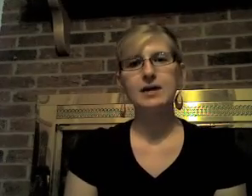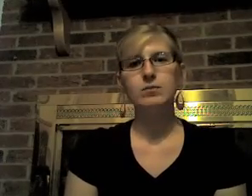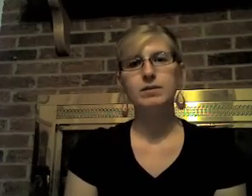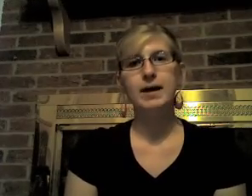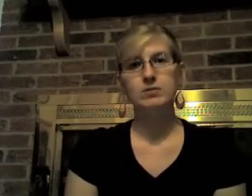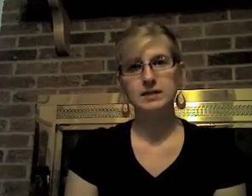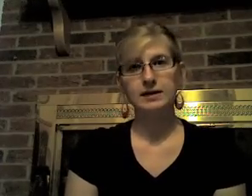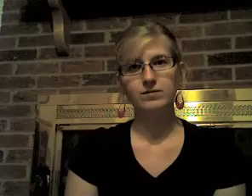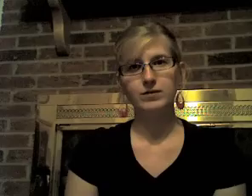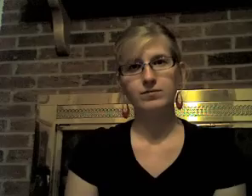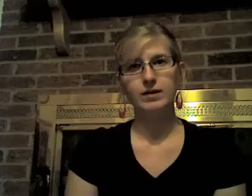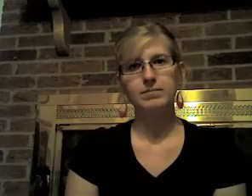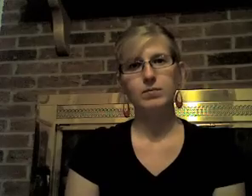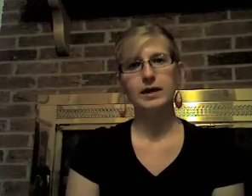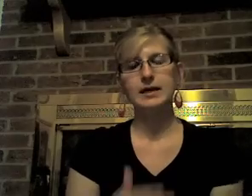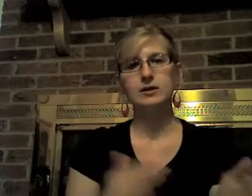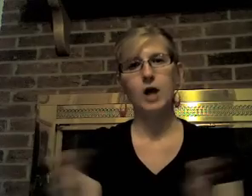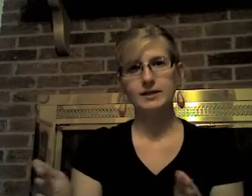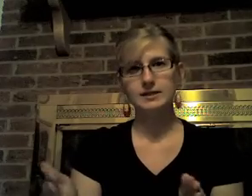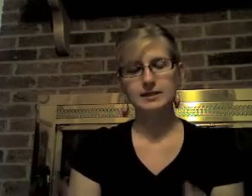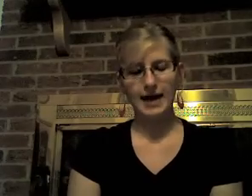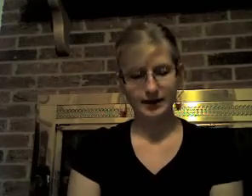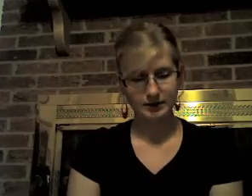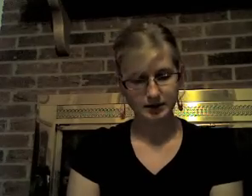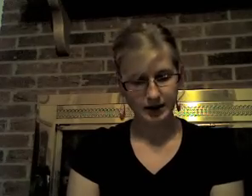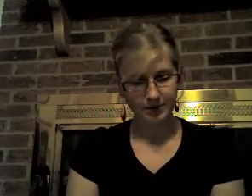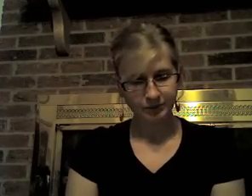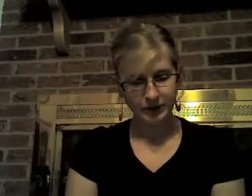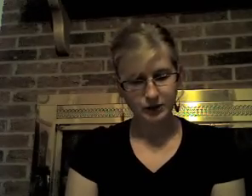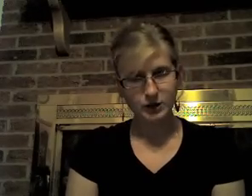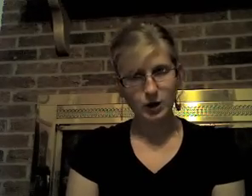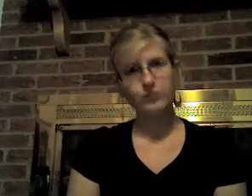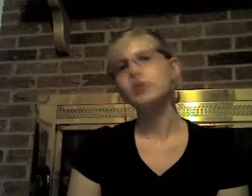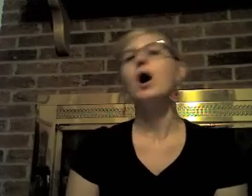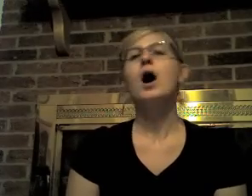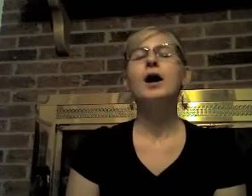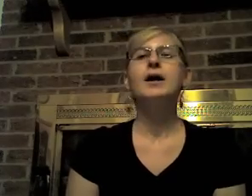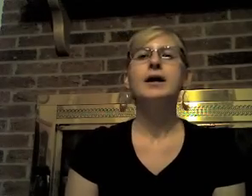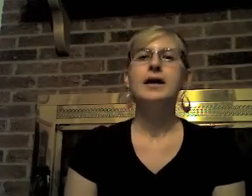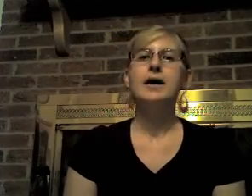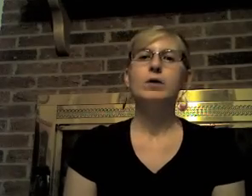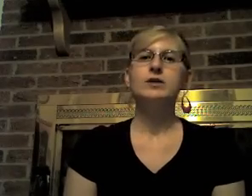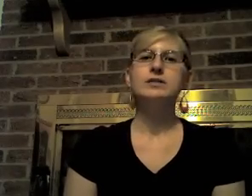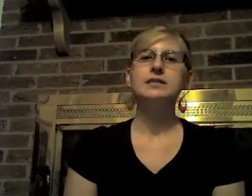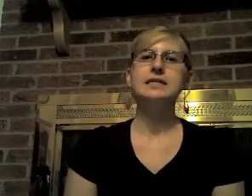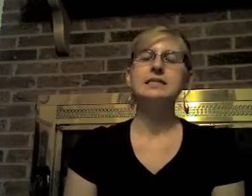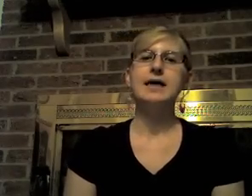with a pound sign in front of them in glossed text. So for car, what you'll see the